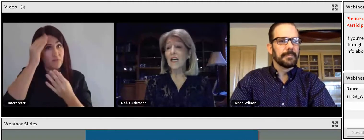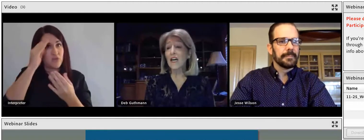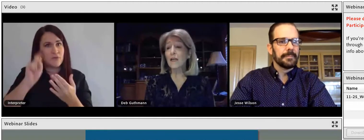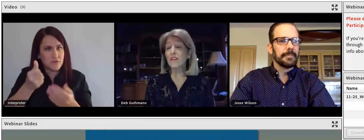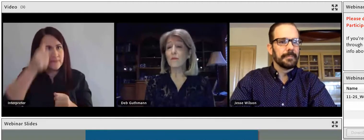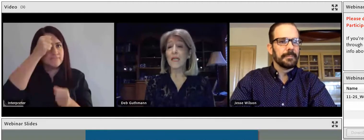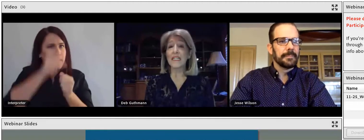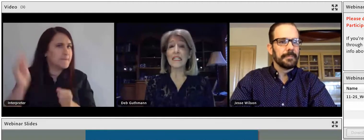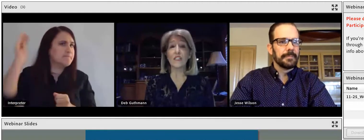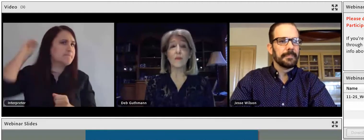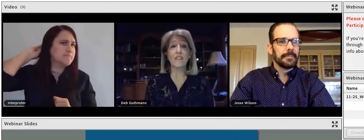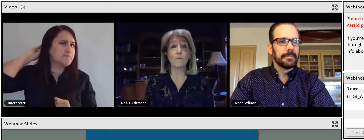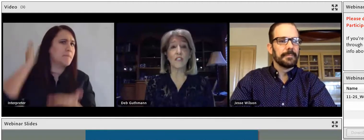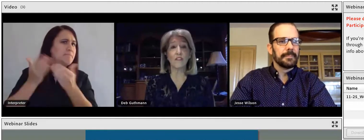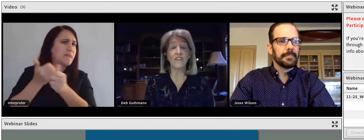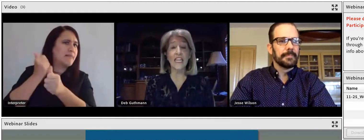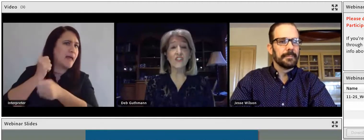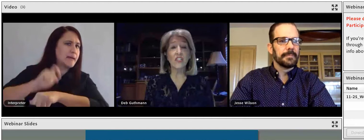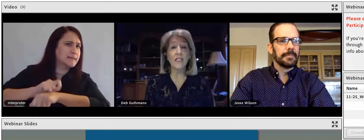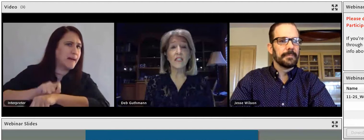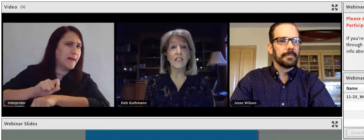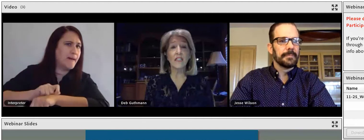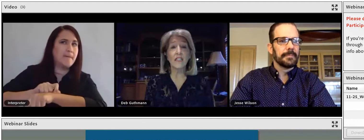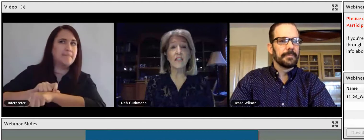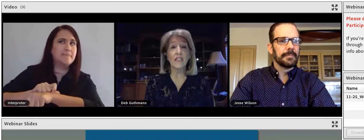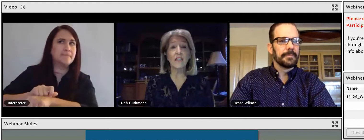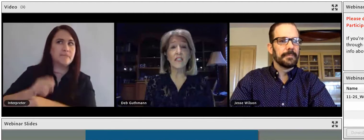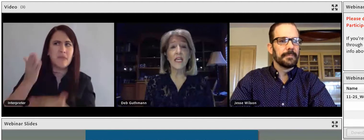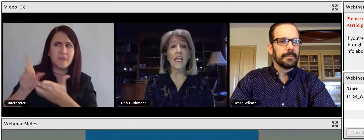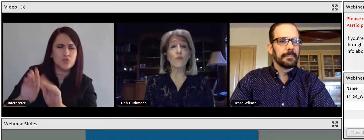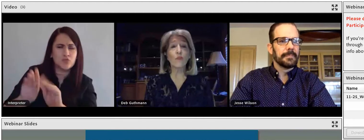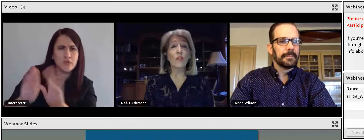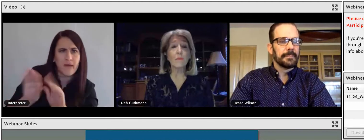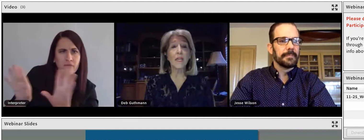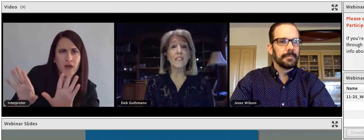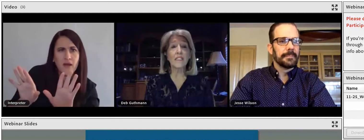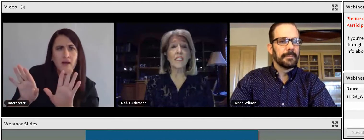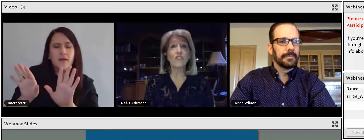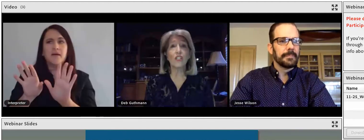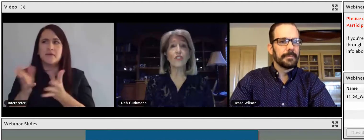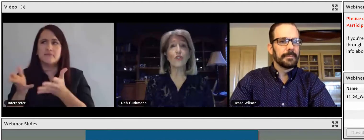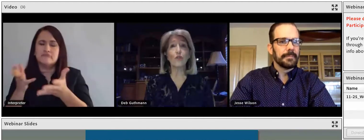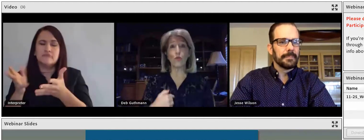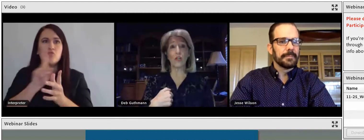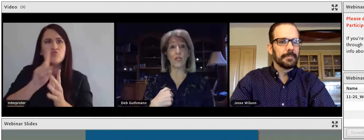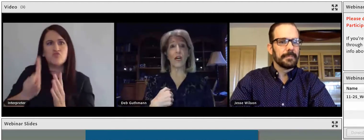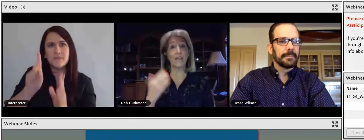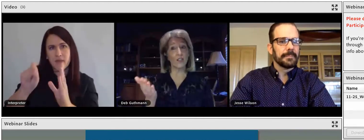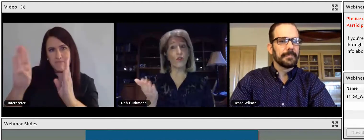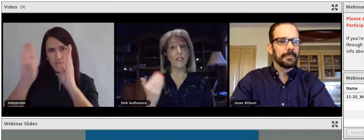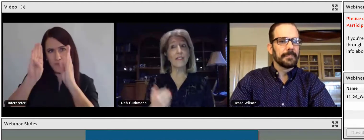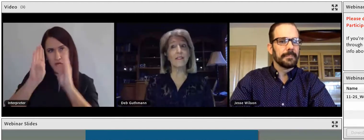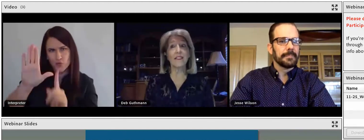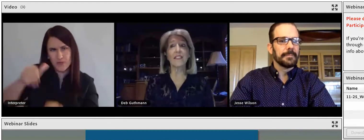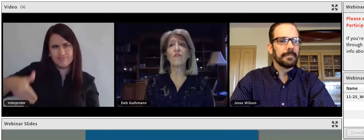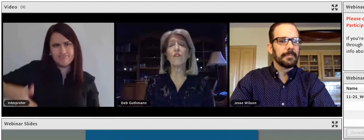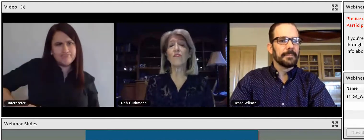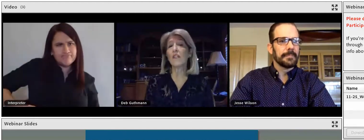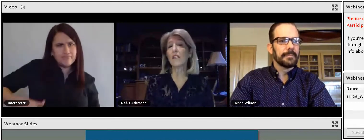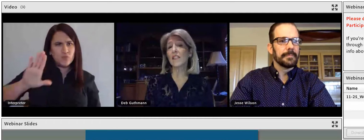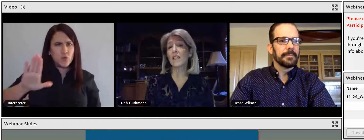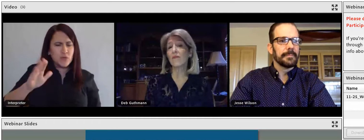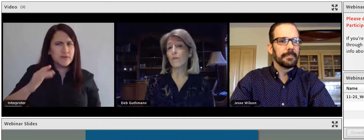there may be some lag time, there may need to be some clarification needed, and really pay attention to your gut and your